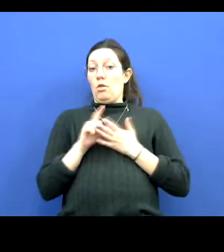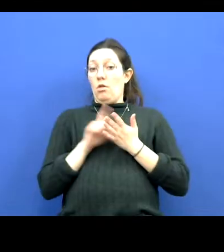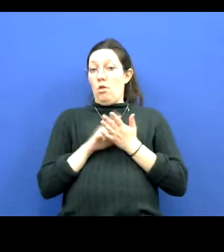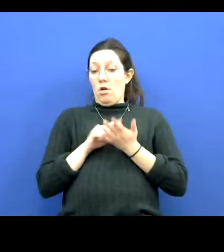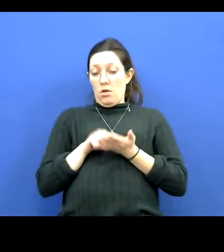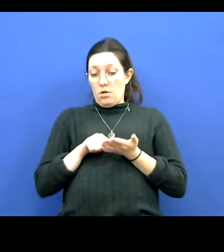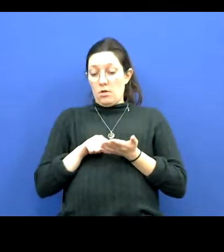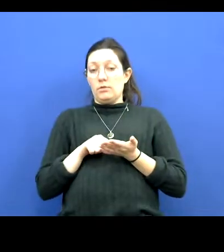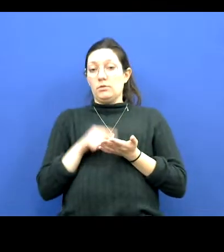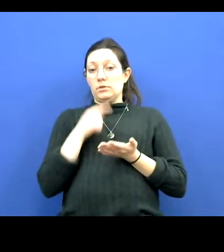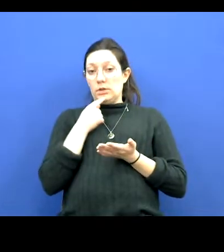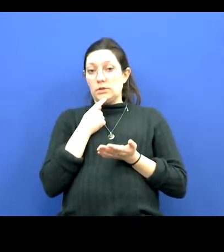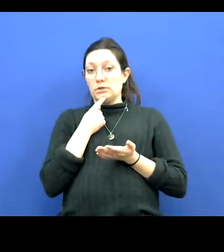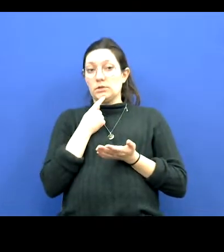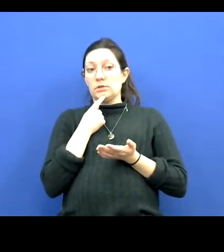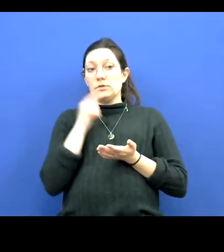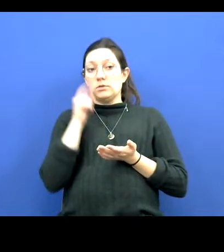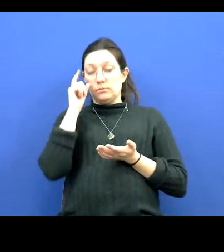contributing